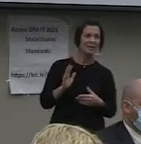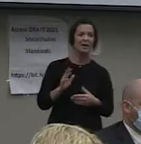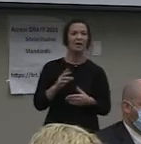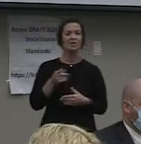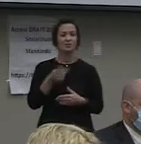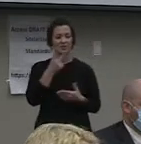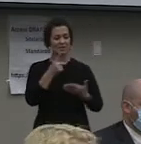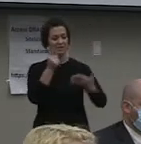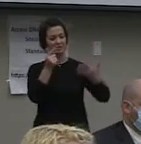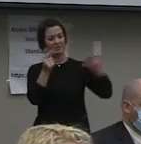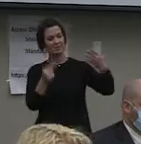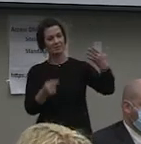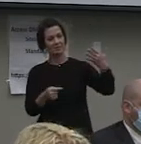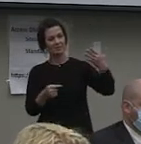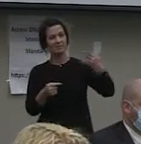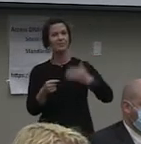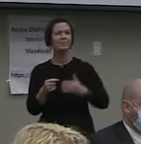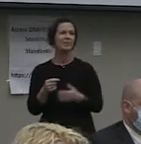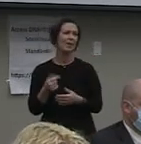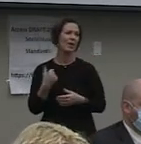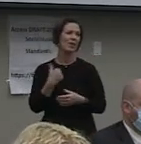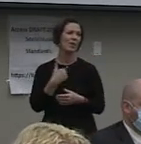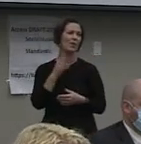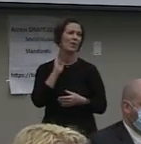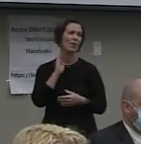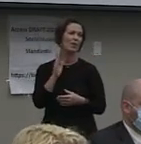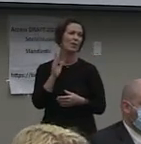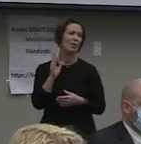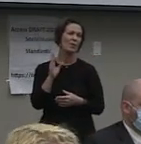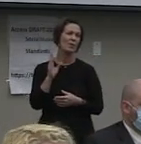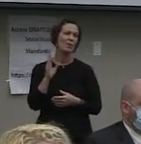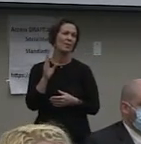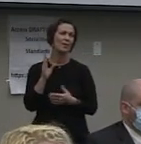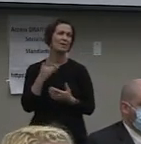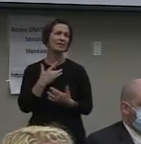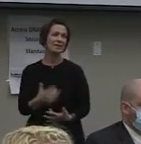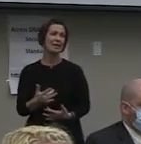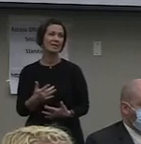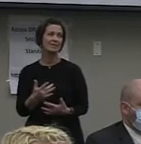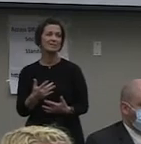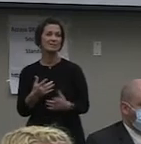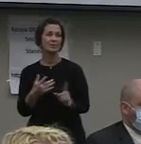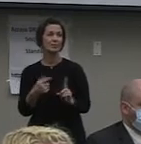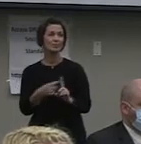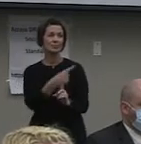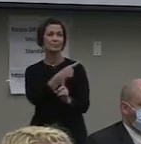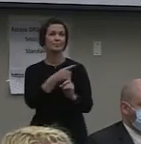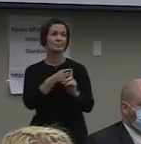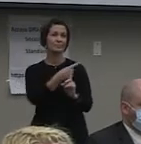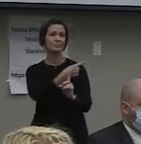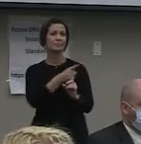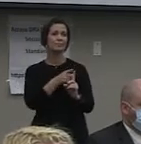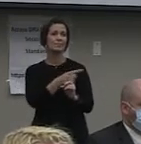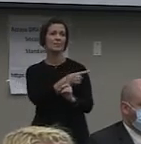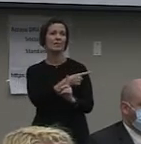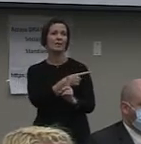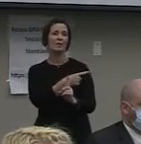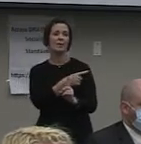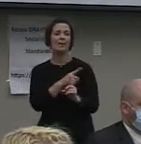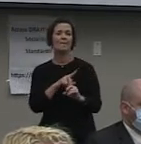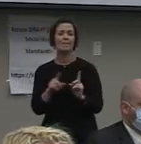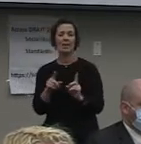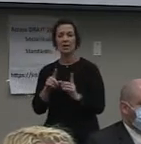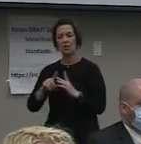points of, say, the news media, then we will be led astray so much. But original sources are one of the most